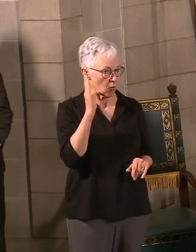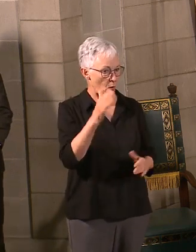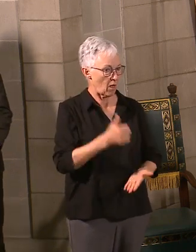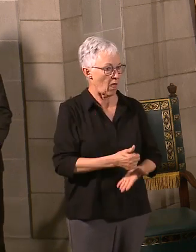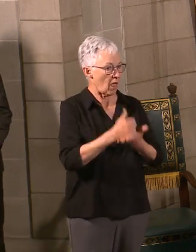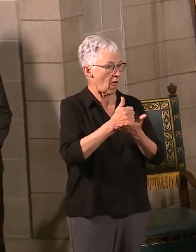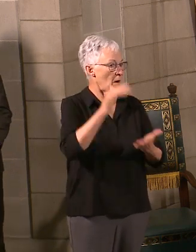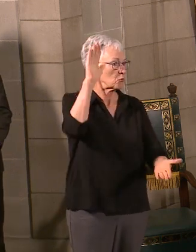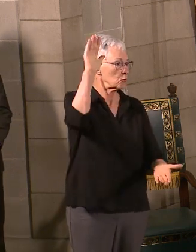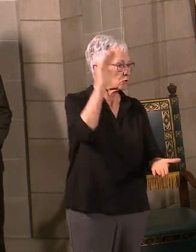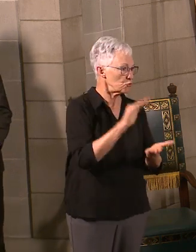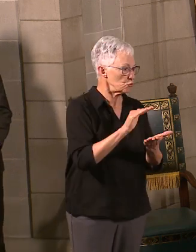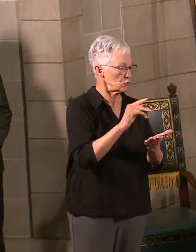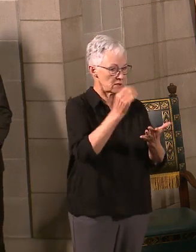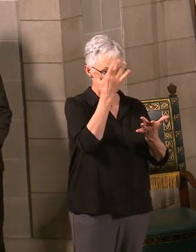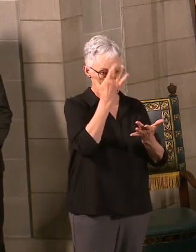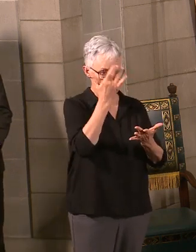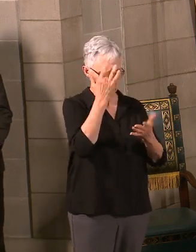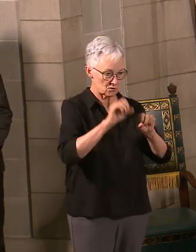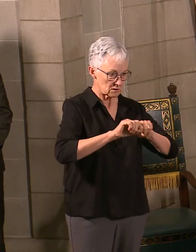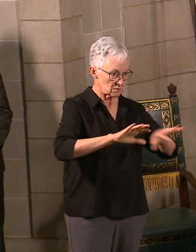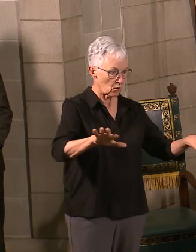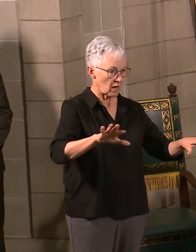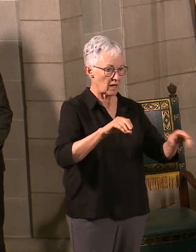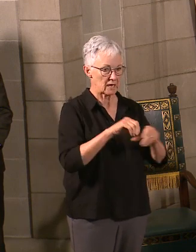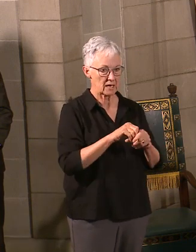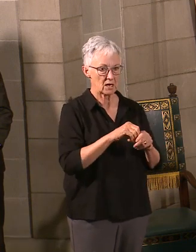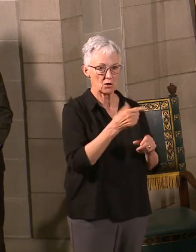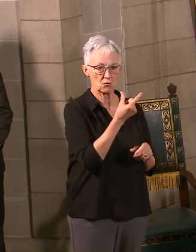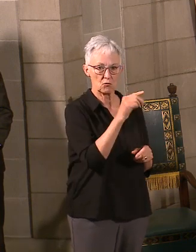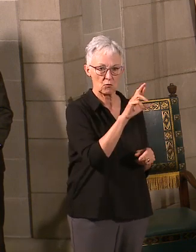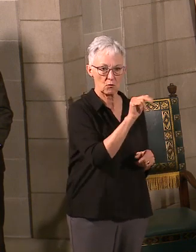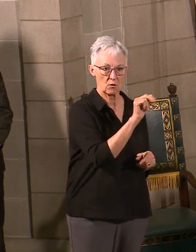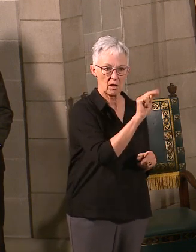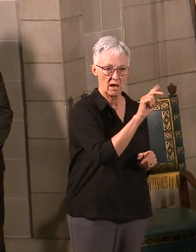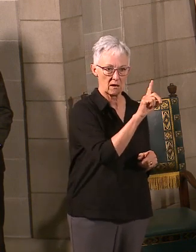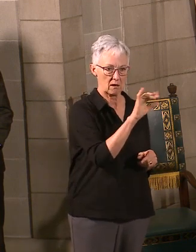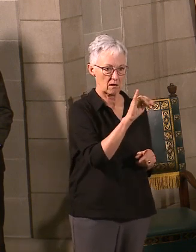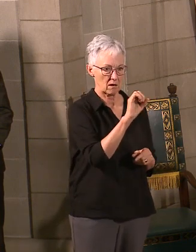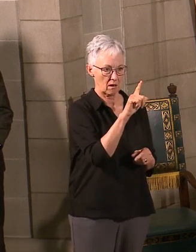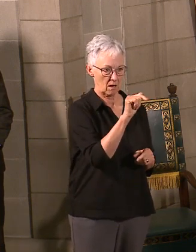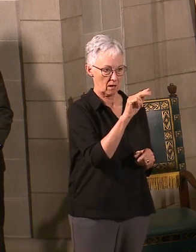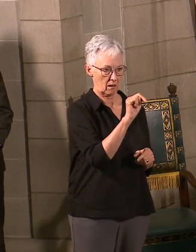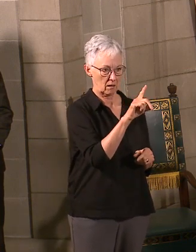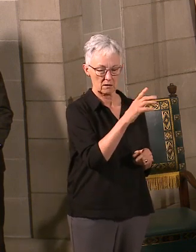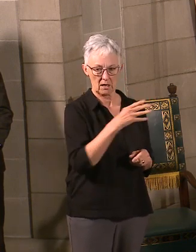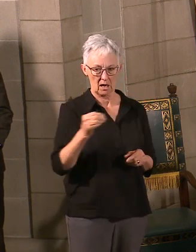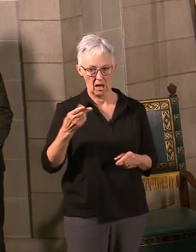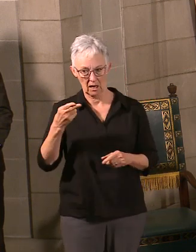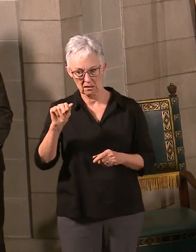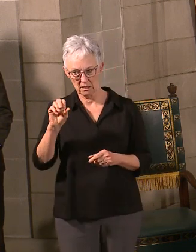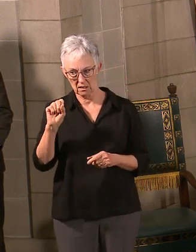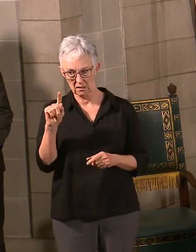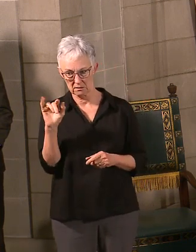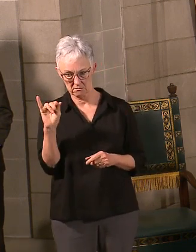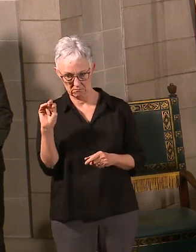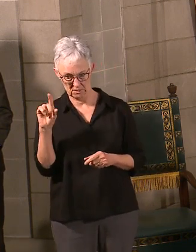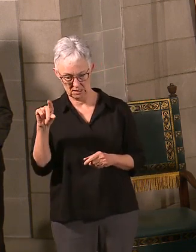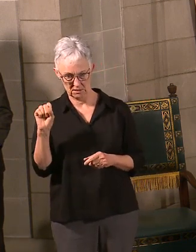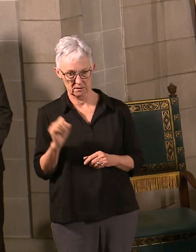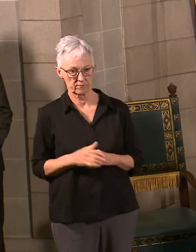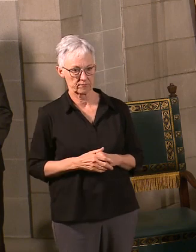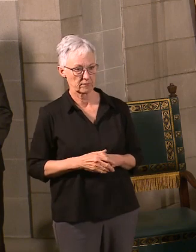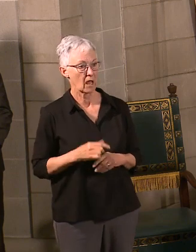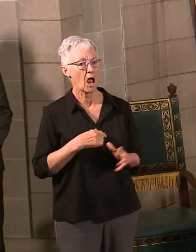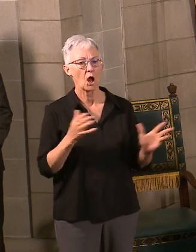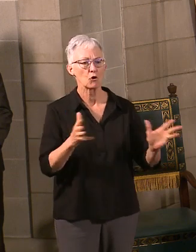again, if you look at what, again, I just refer people, go read the executive orders that are in other states like Illinois